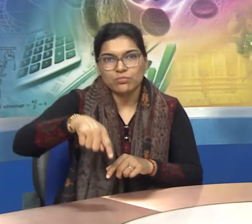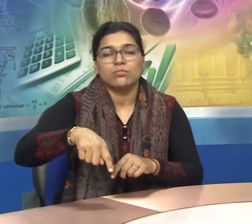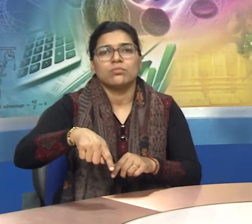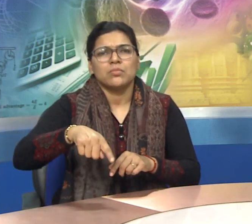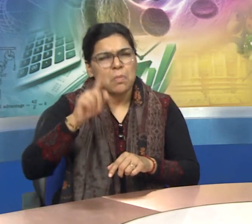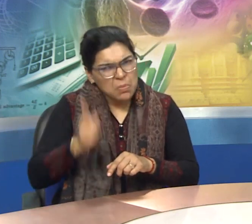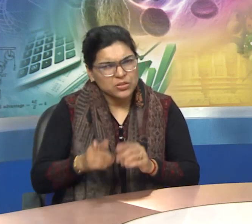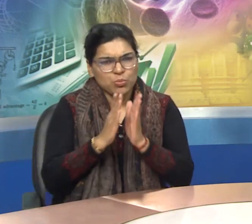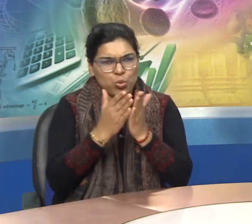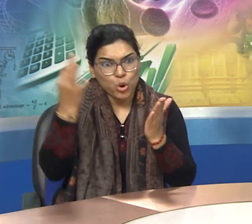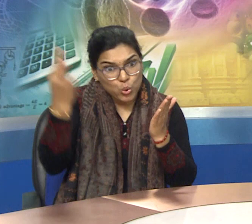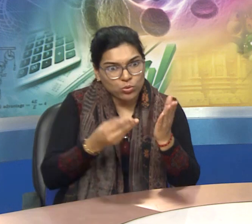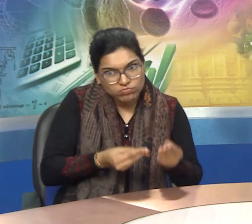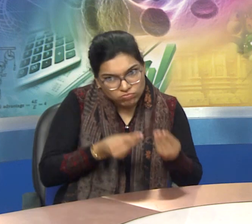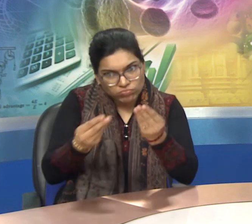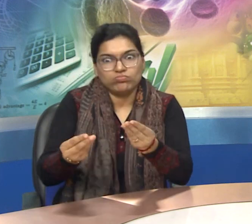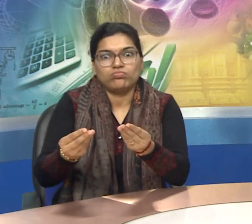Why is display of new books